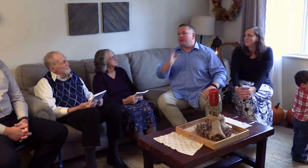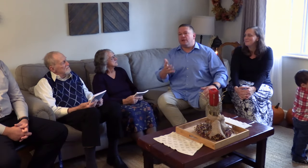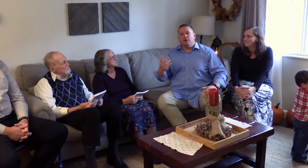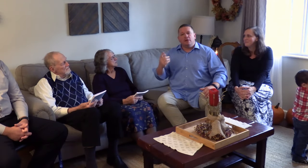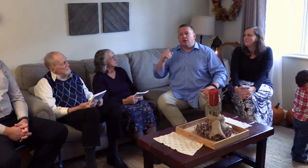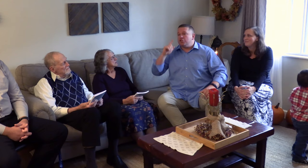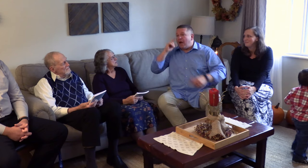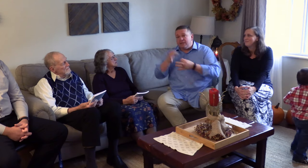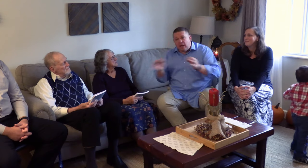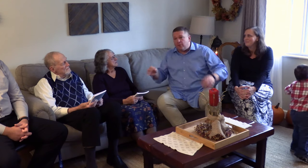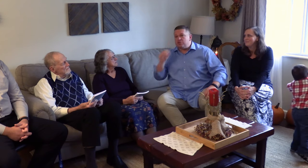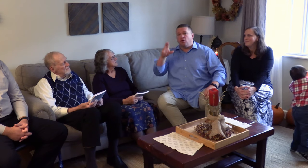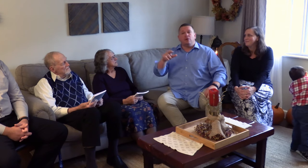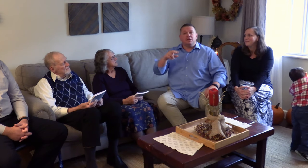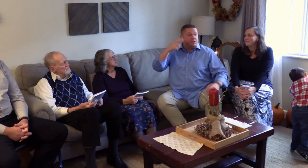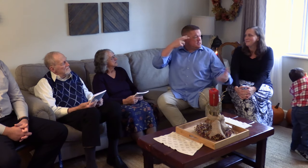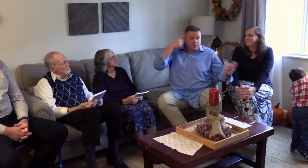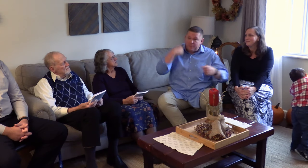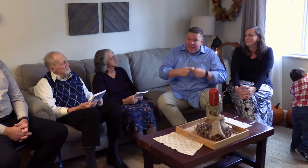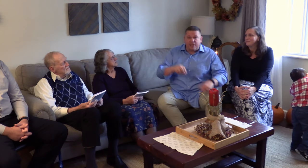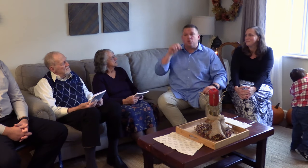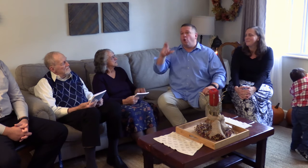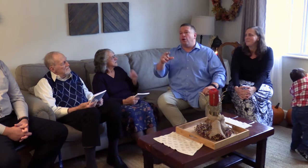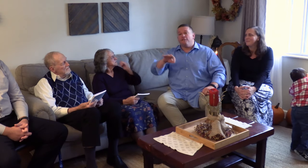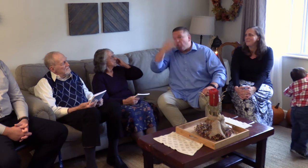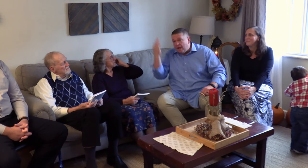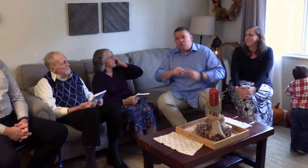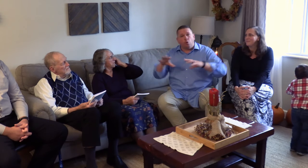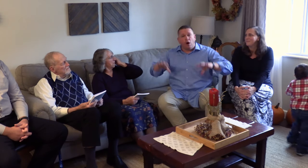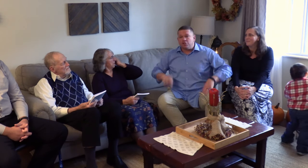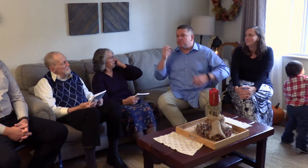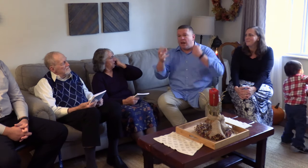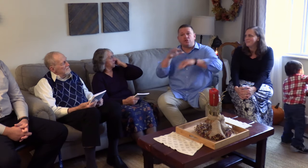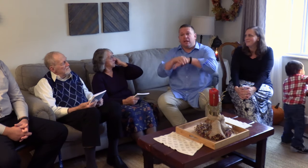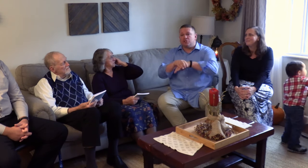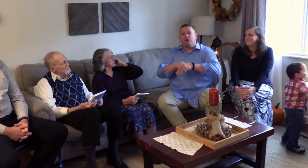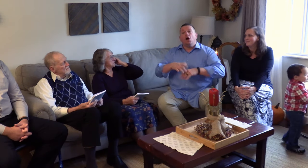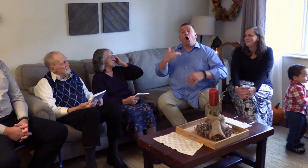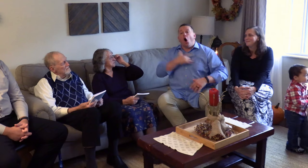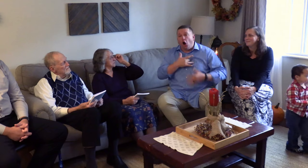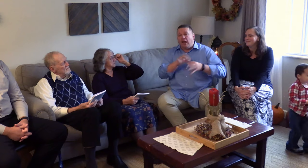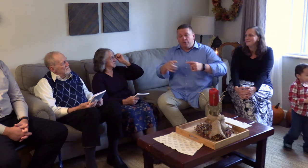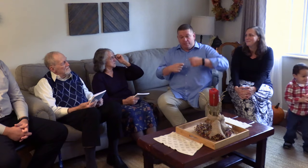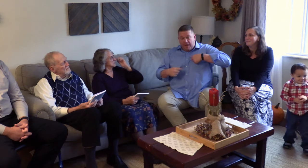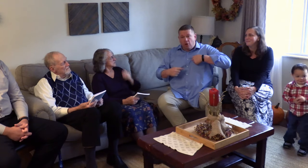speak chinese language or spanish or french or russian or heart language from here